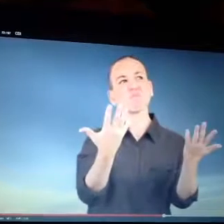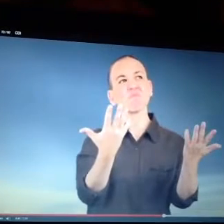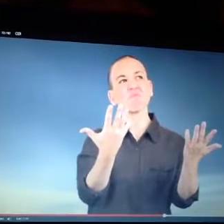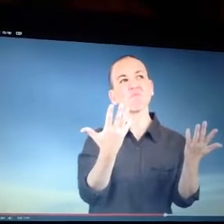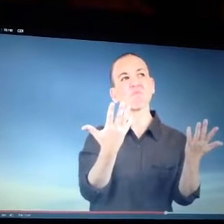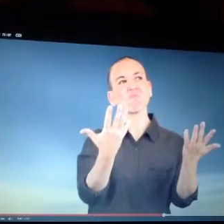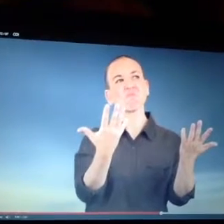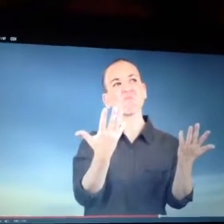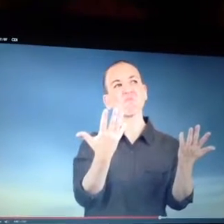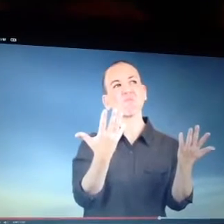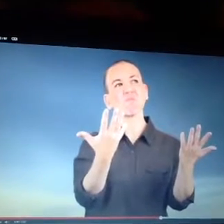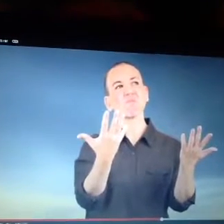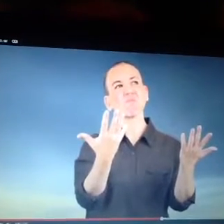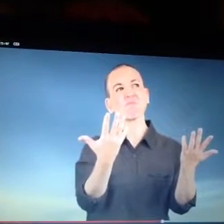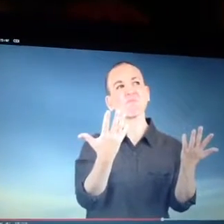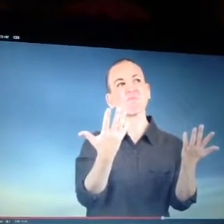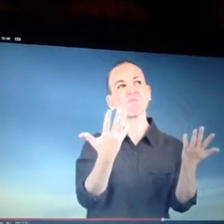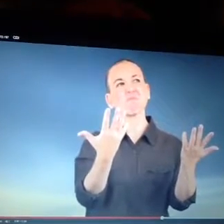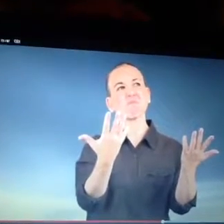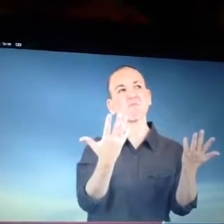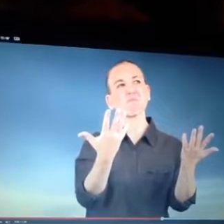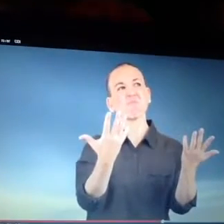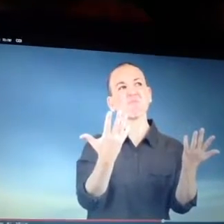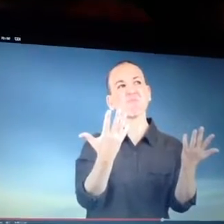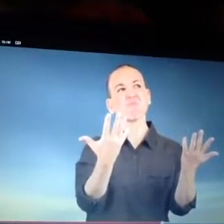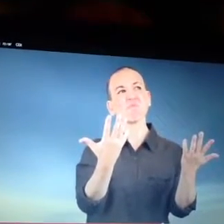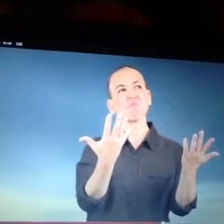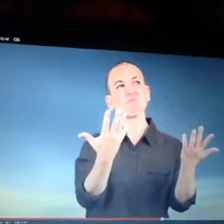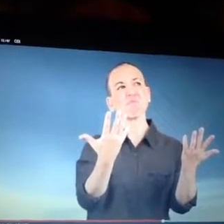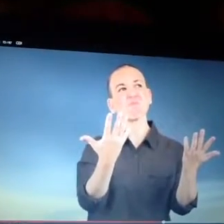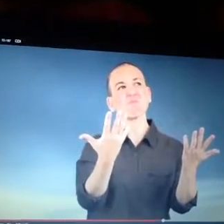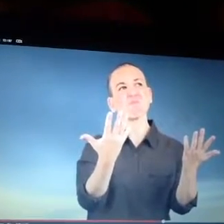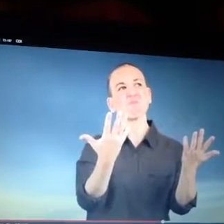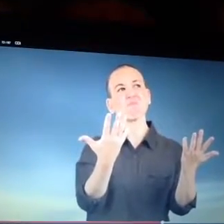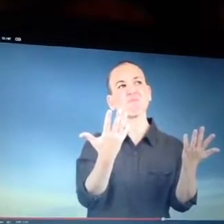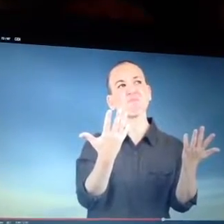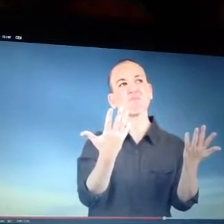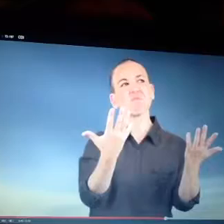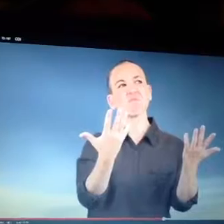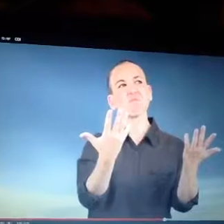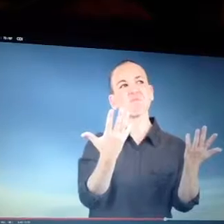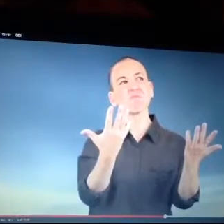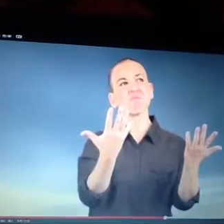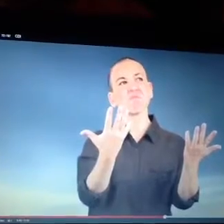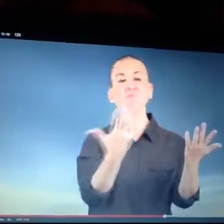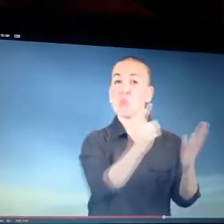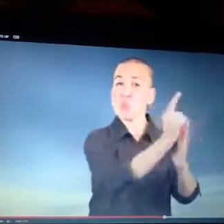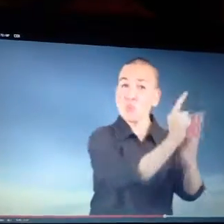Now the benefits, I can give you a couple of different situations to discuss the benefits.